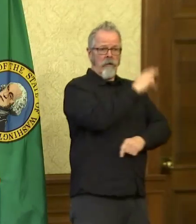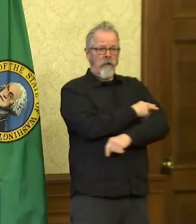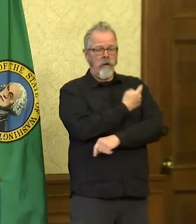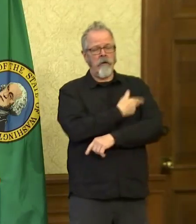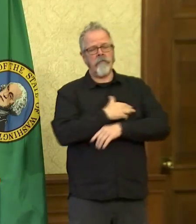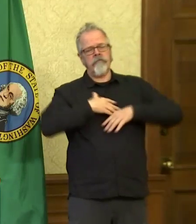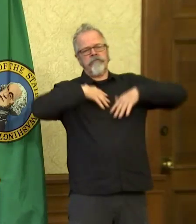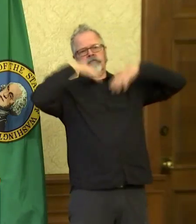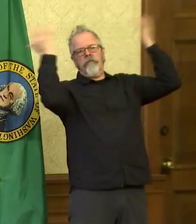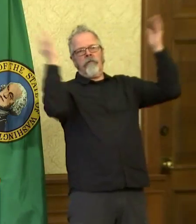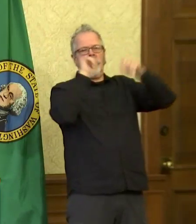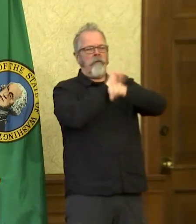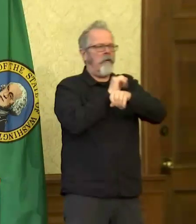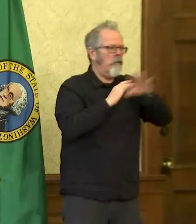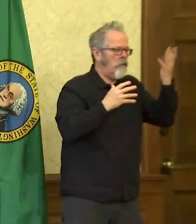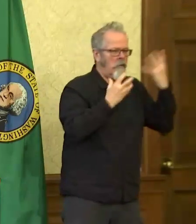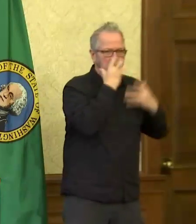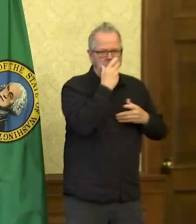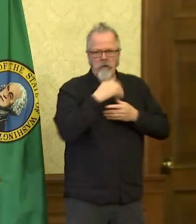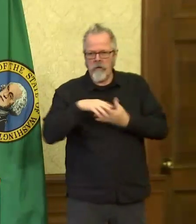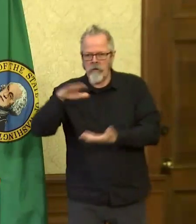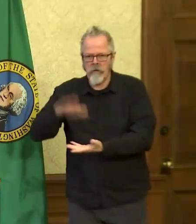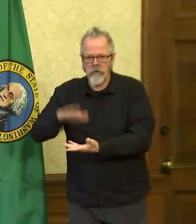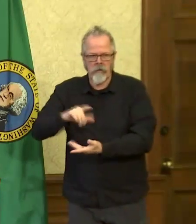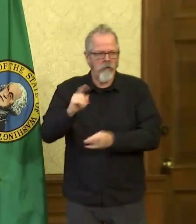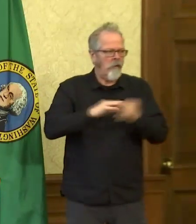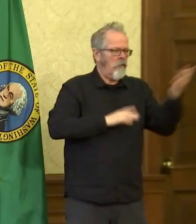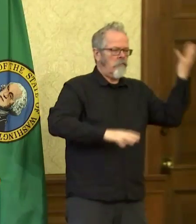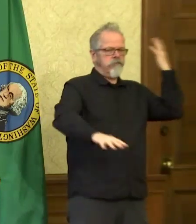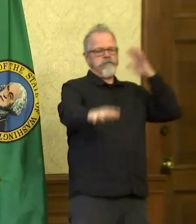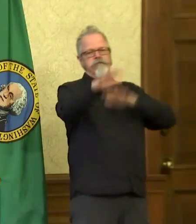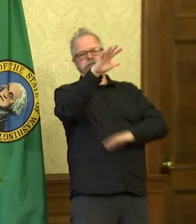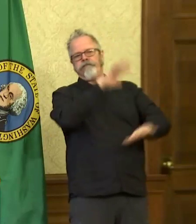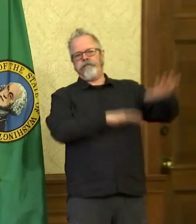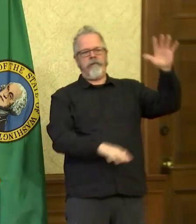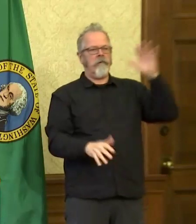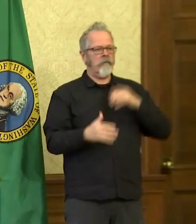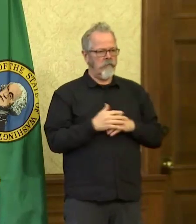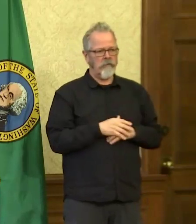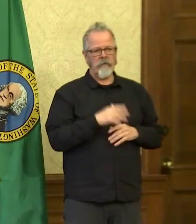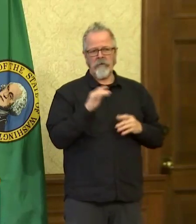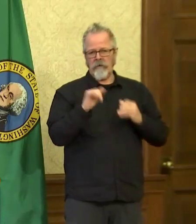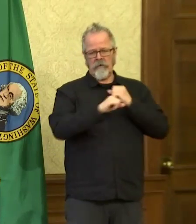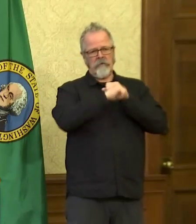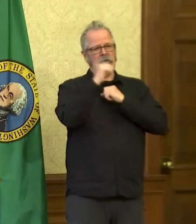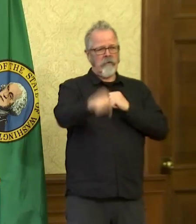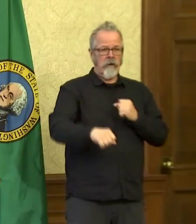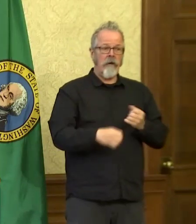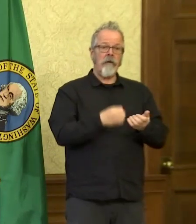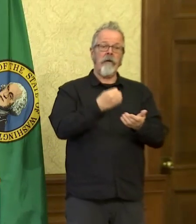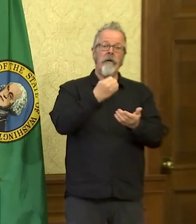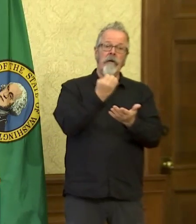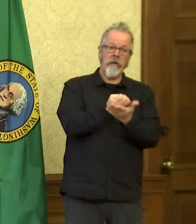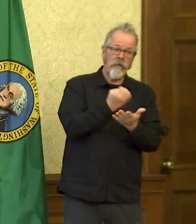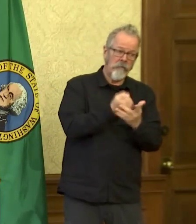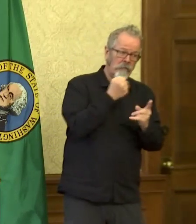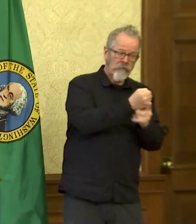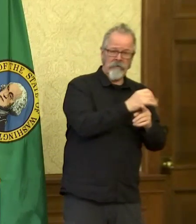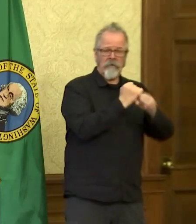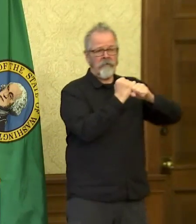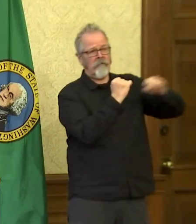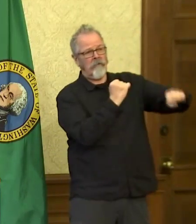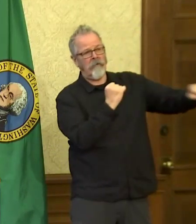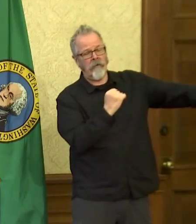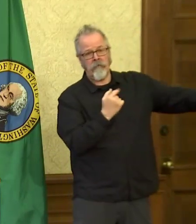initiative is working, but we know that it has to continue to avoid a dire fate. And we know